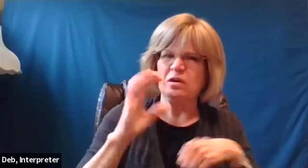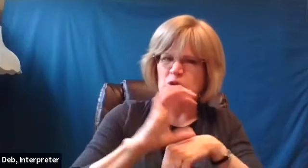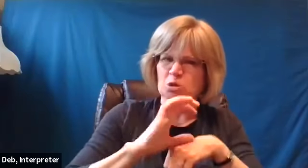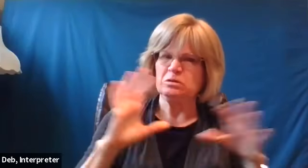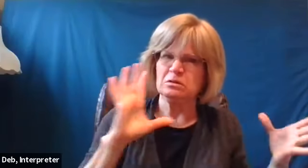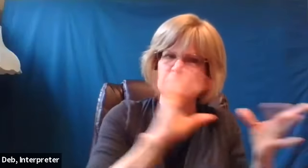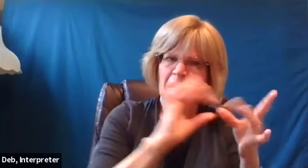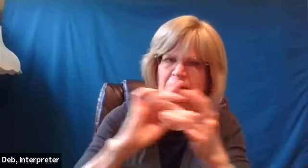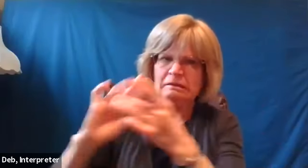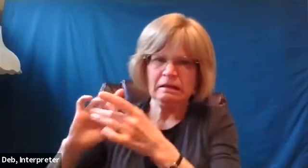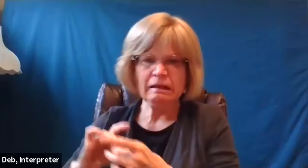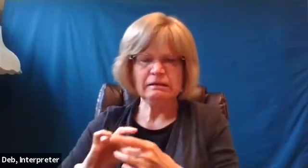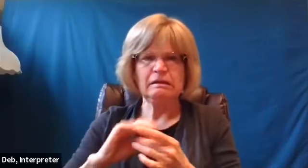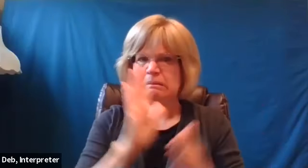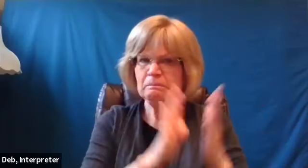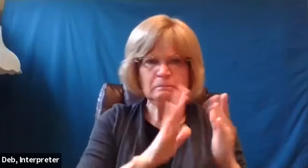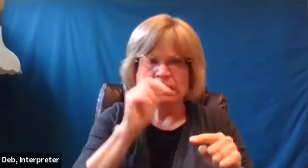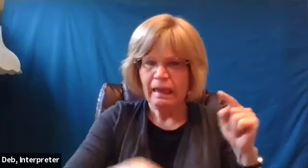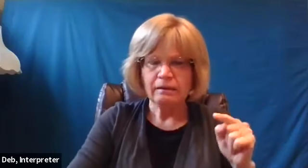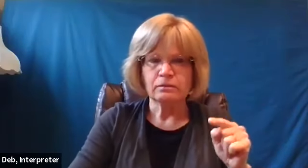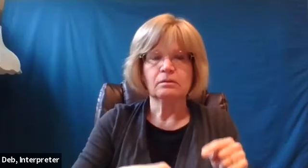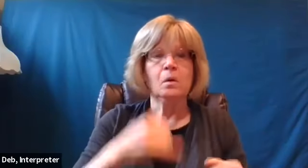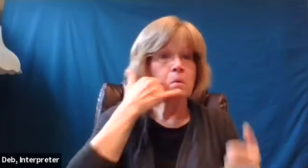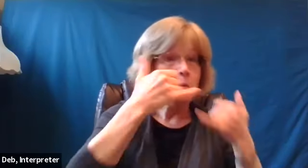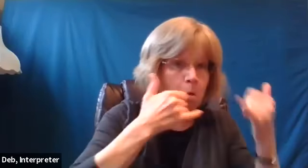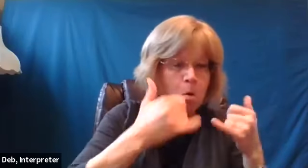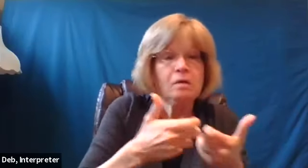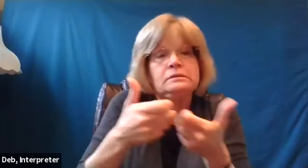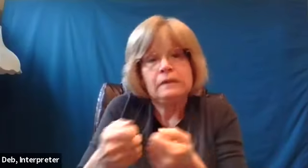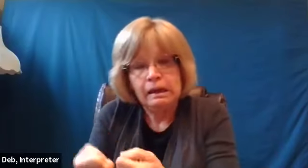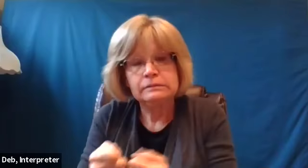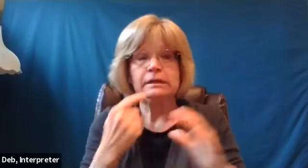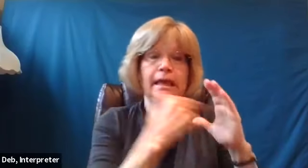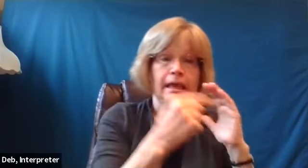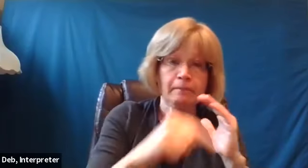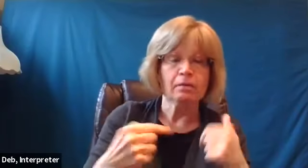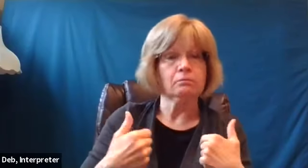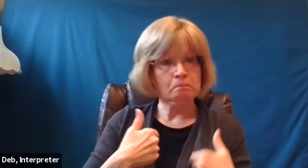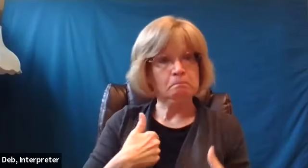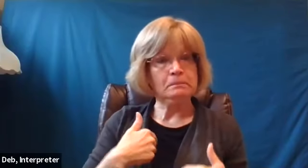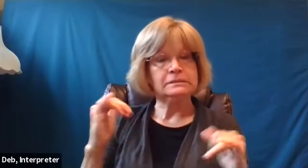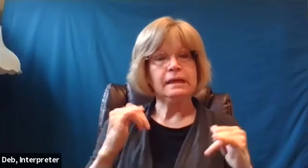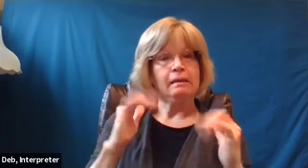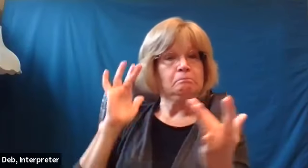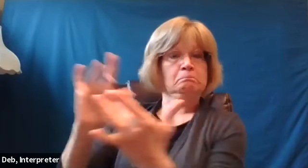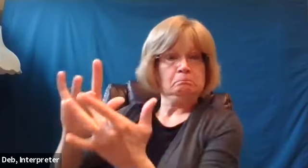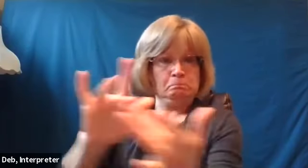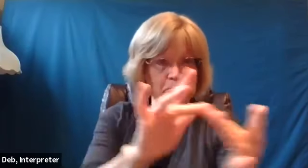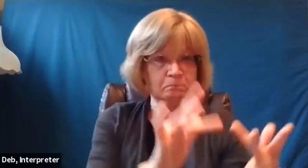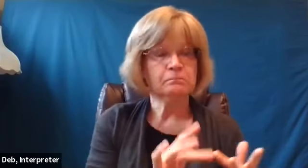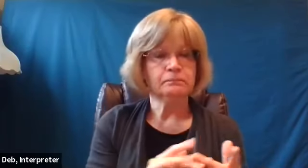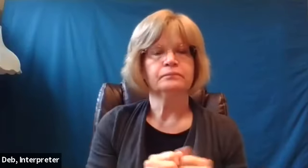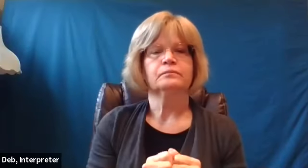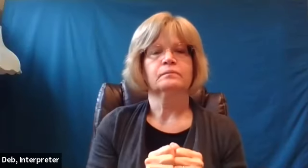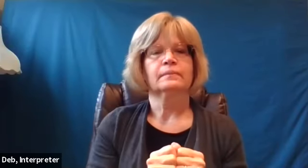was happening. Calls, texts, emails were made, and I reached out to a few friends myself.